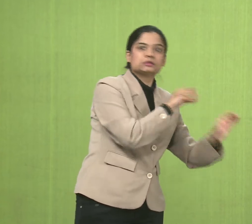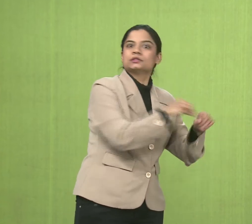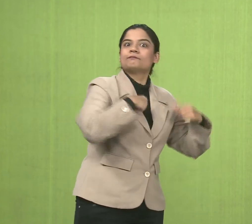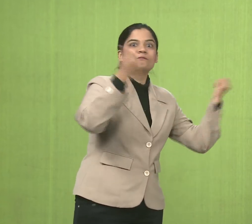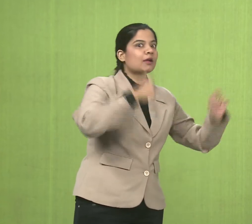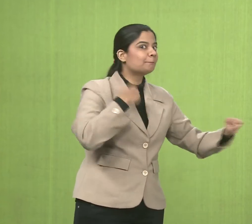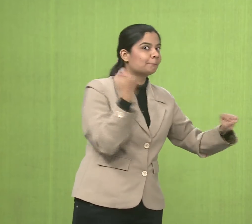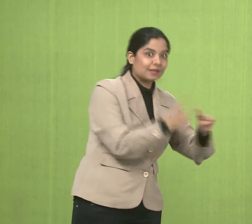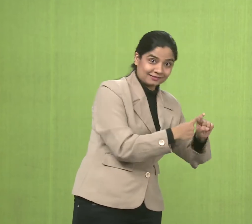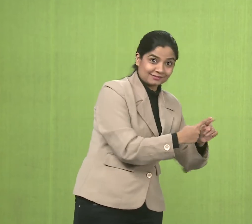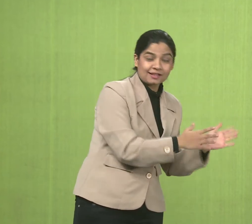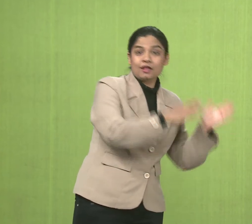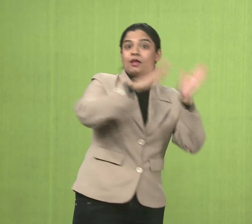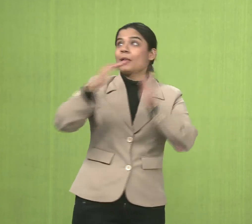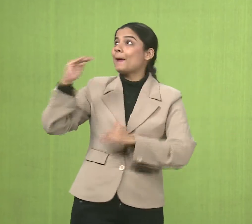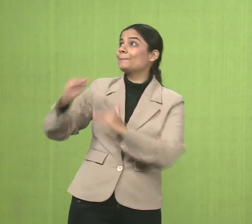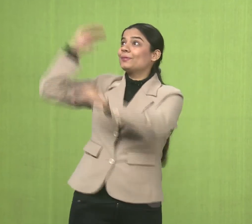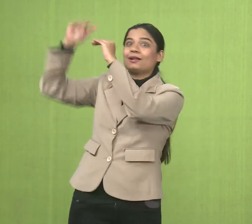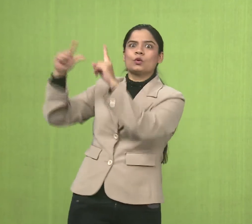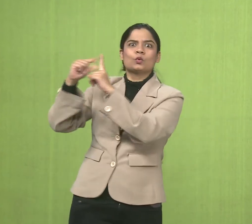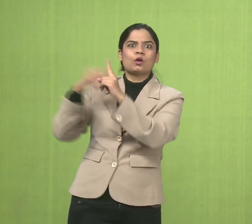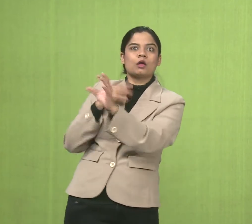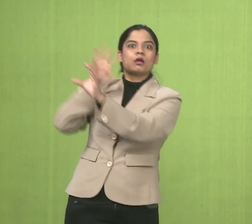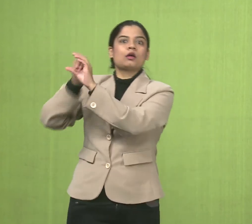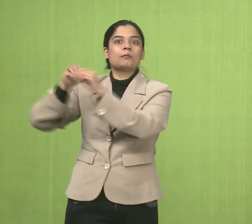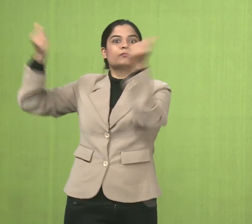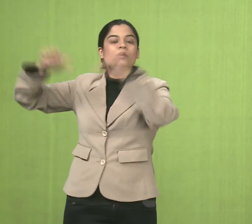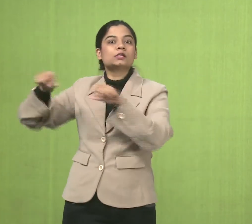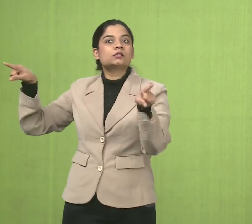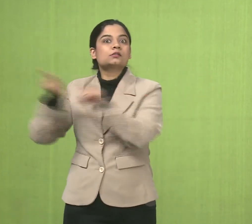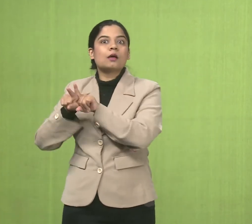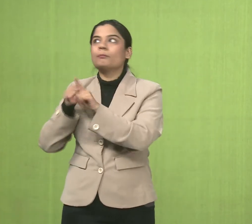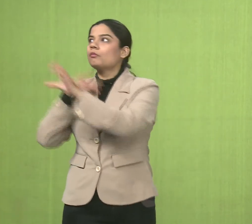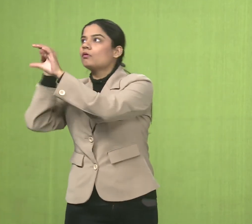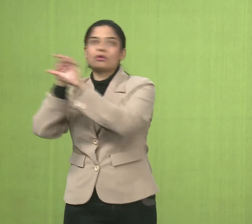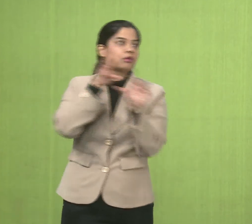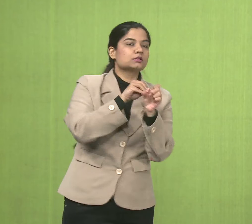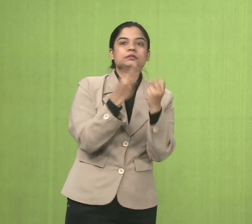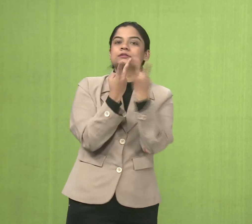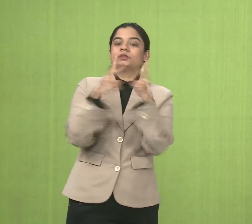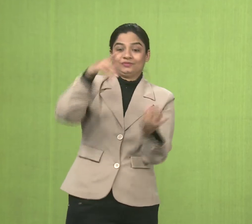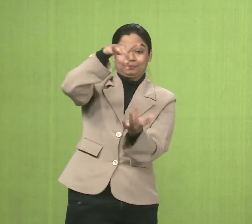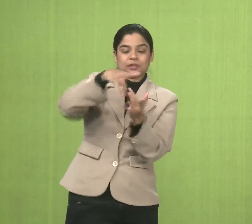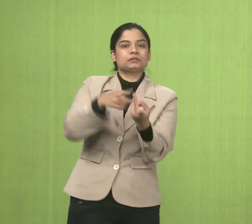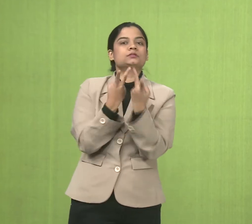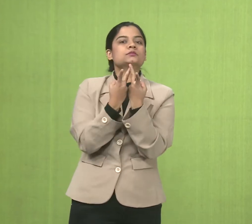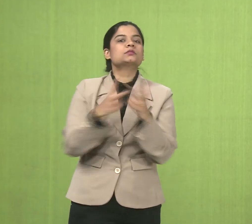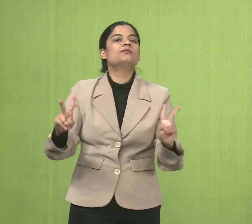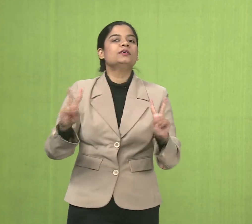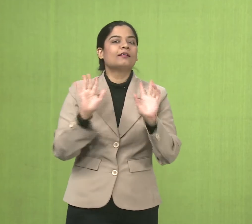they can't be with children nor they are adults. So that's the stage in between.